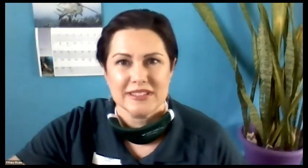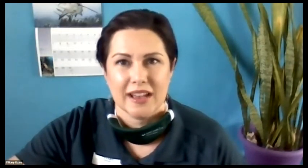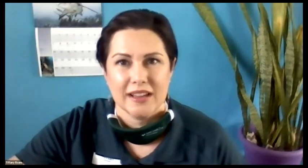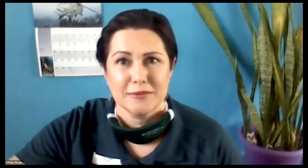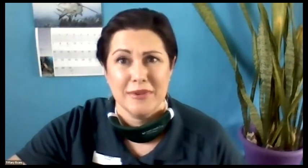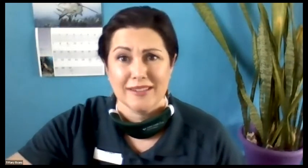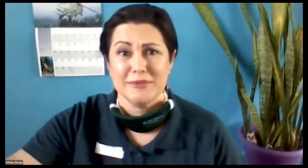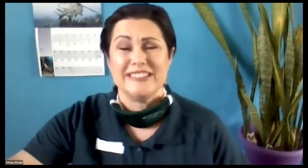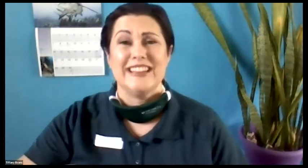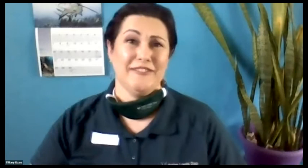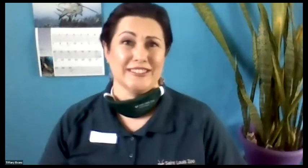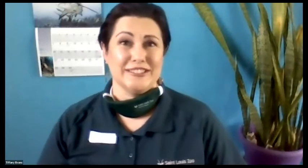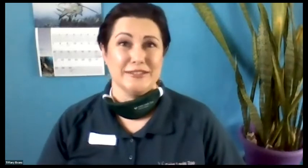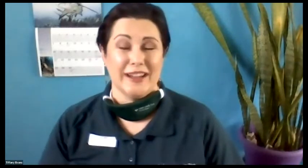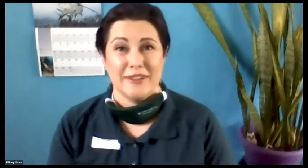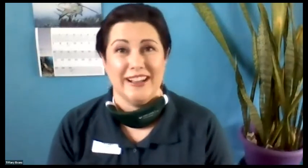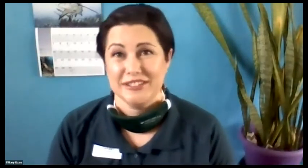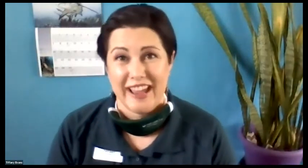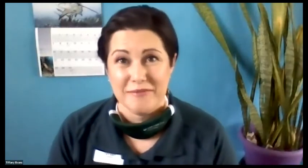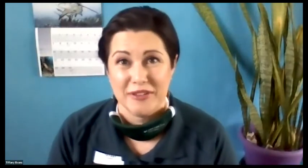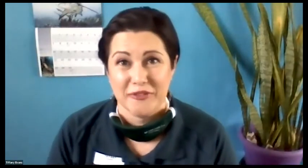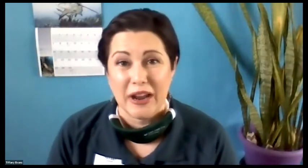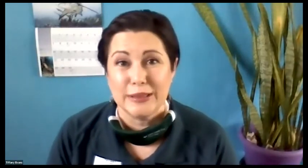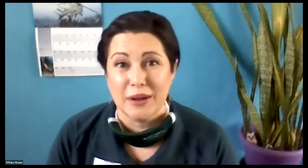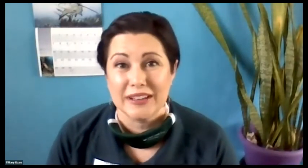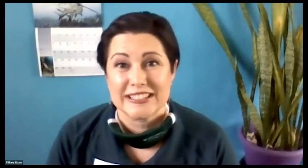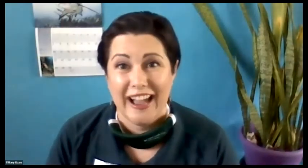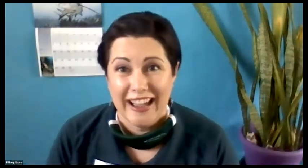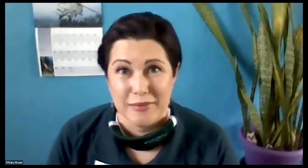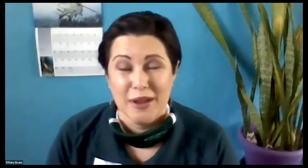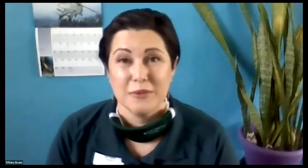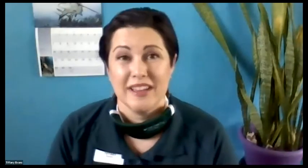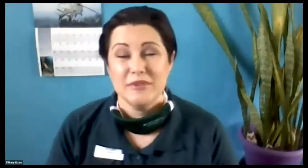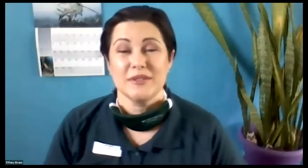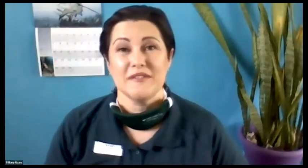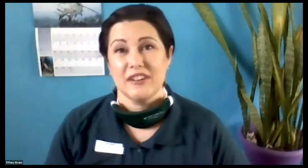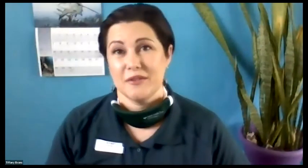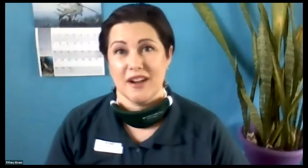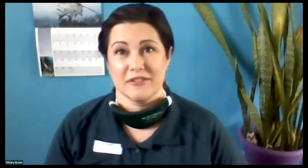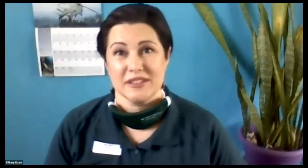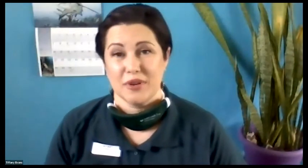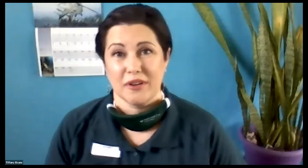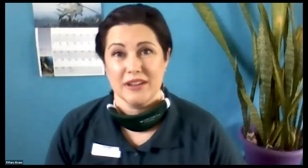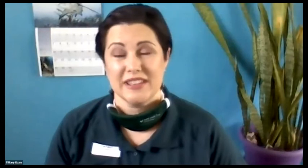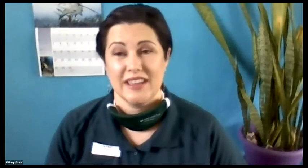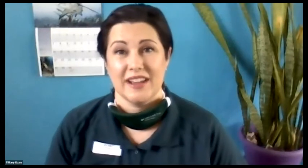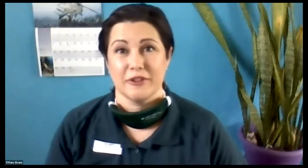besides webinars? We definitely do, and we actually have been for a long time. We have been doing video conferencing programs and have reached